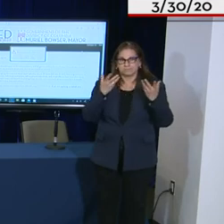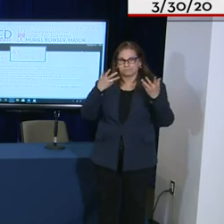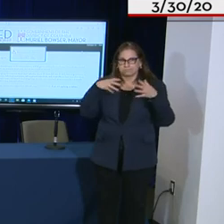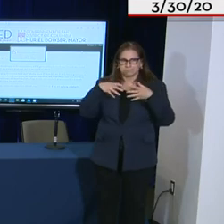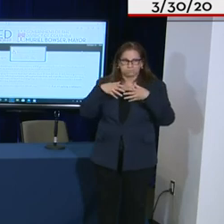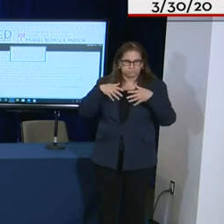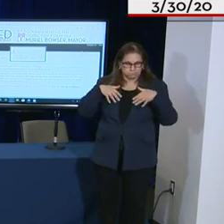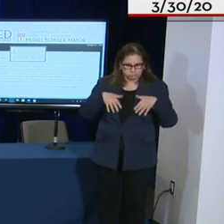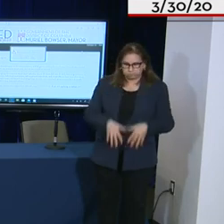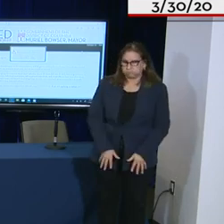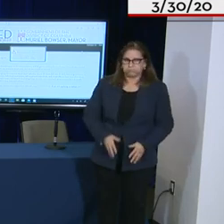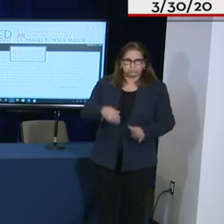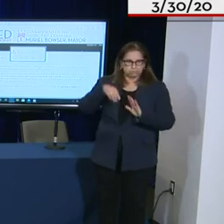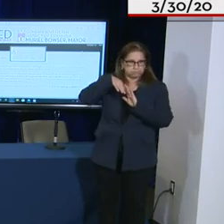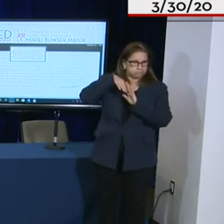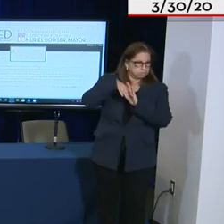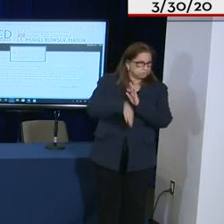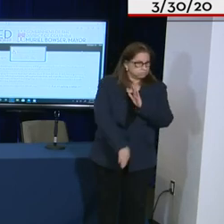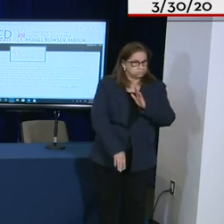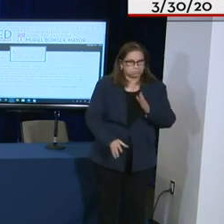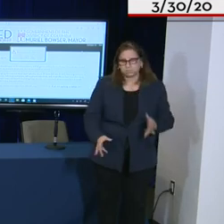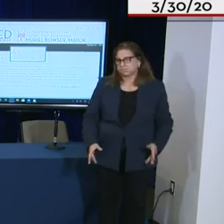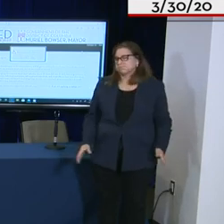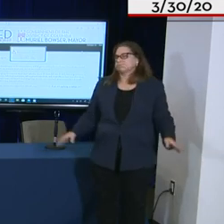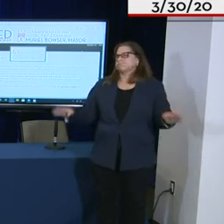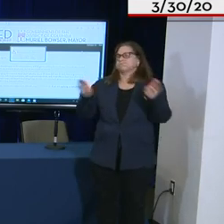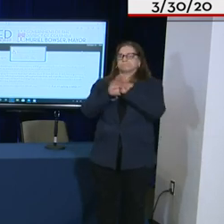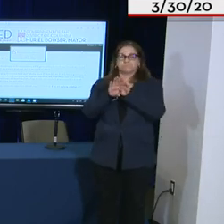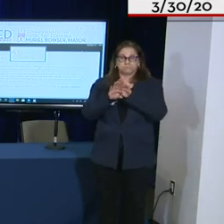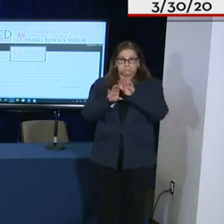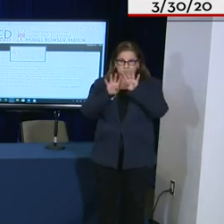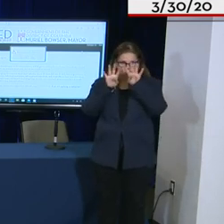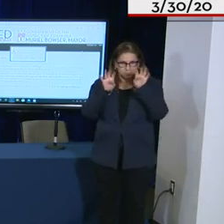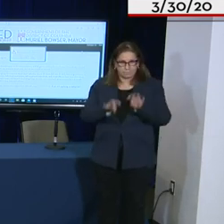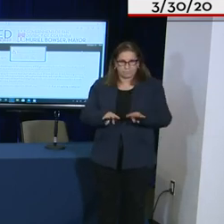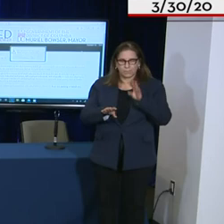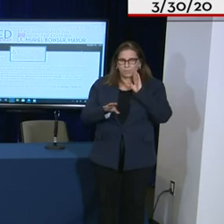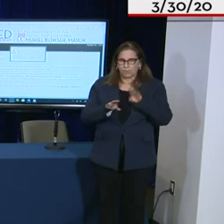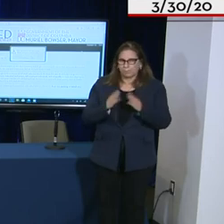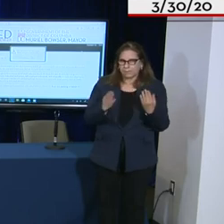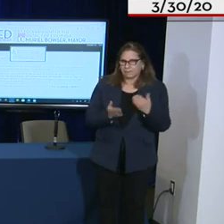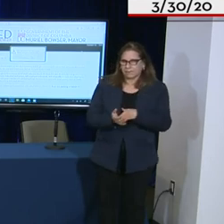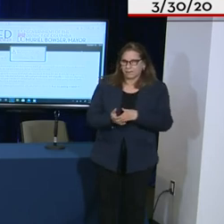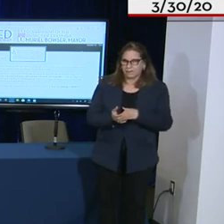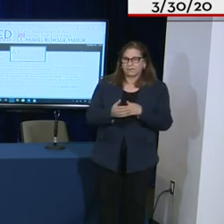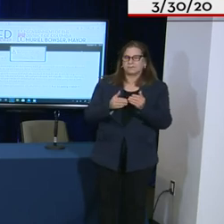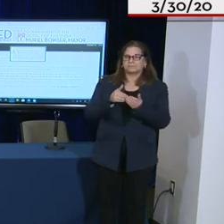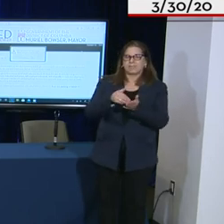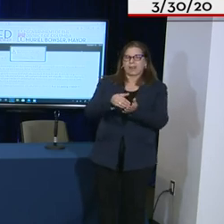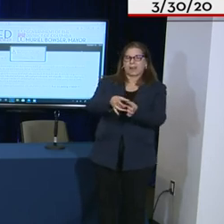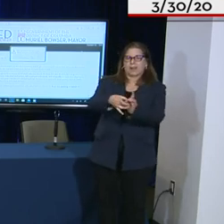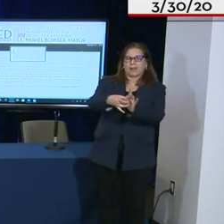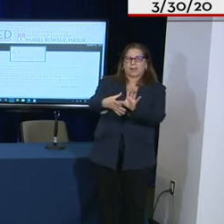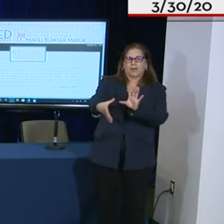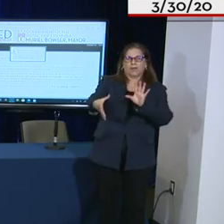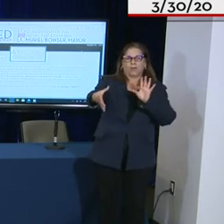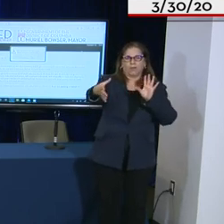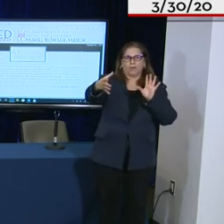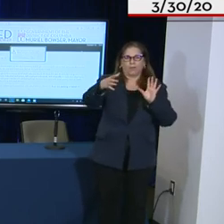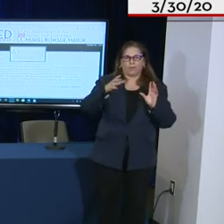they're uncertain when they are going to restore normal operations that they have to lay off